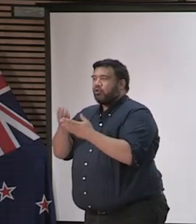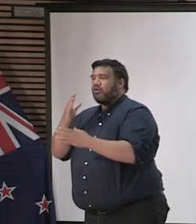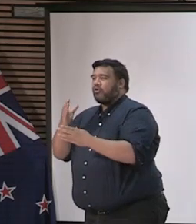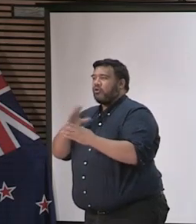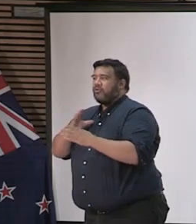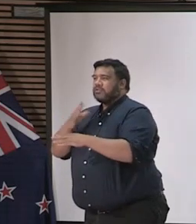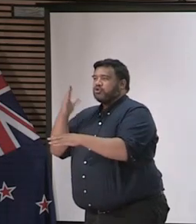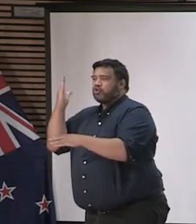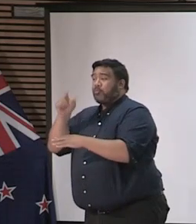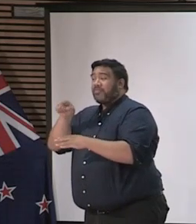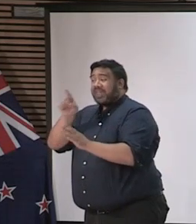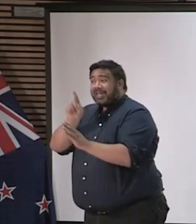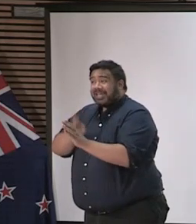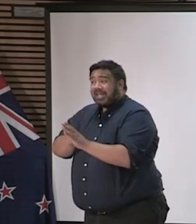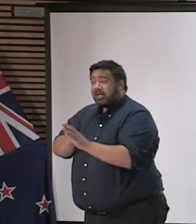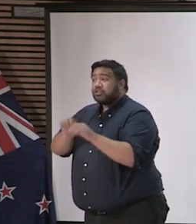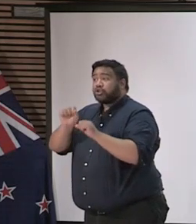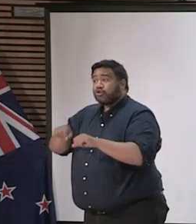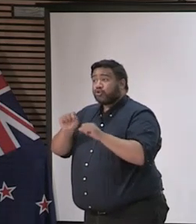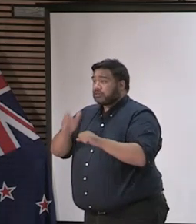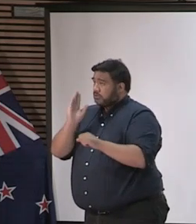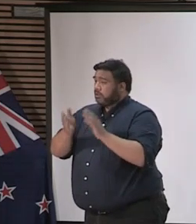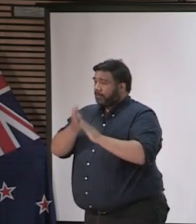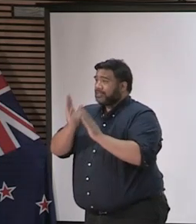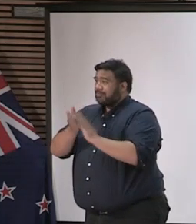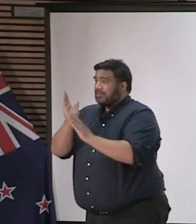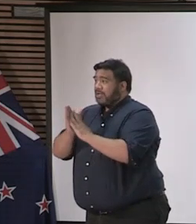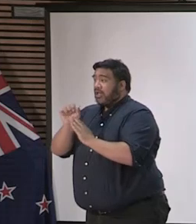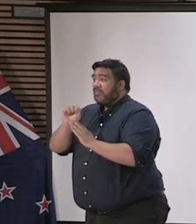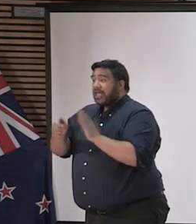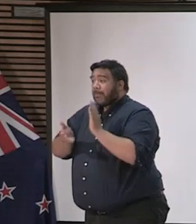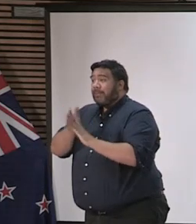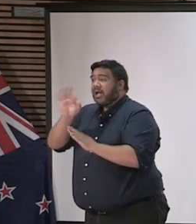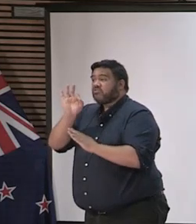fact, if anything, those pass rates were slightly better on average than they would